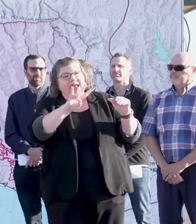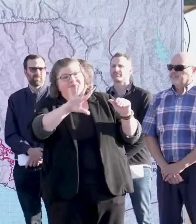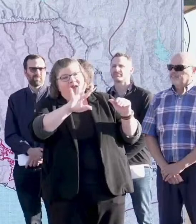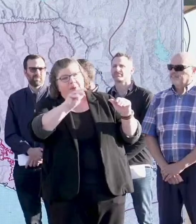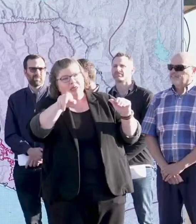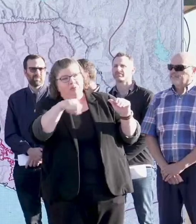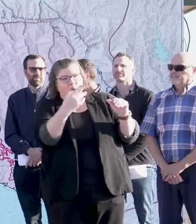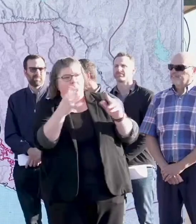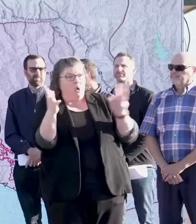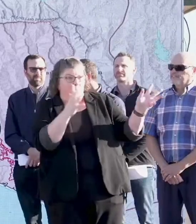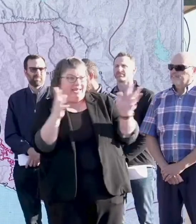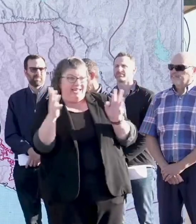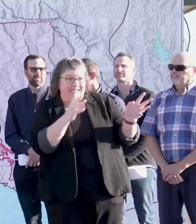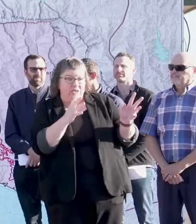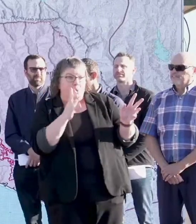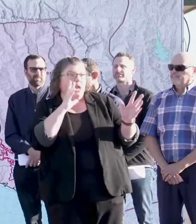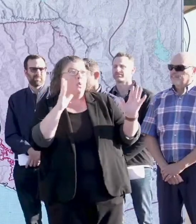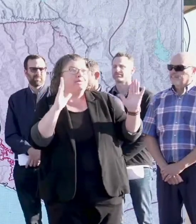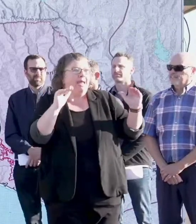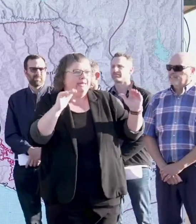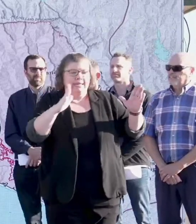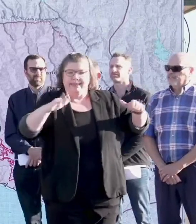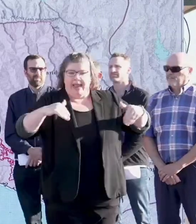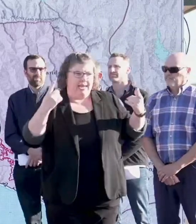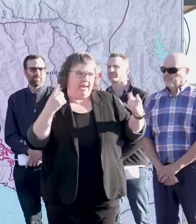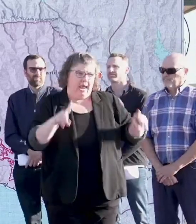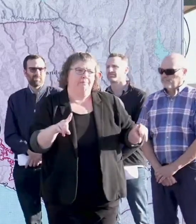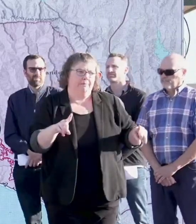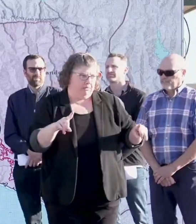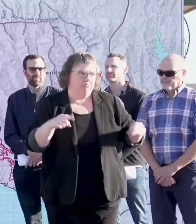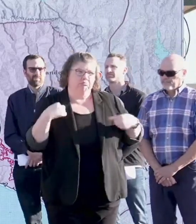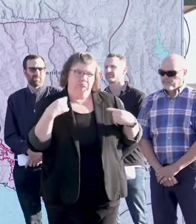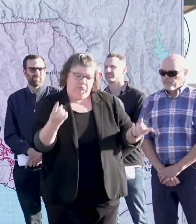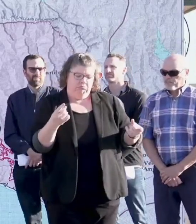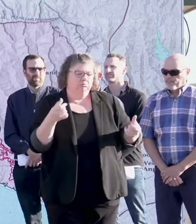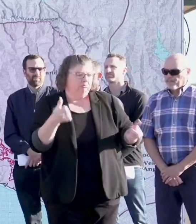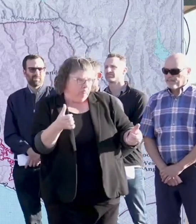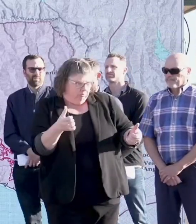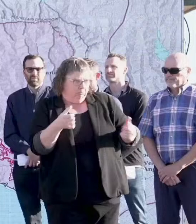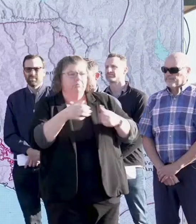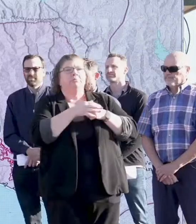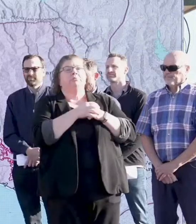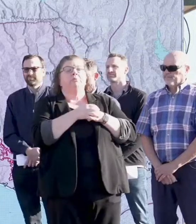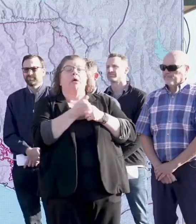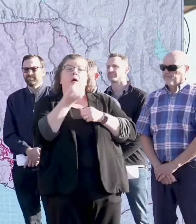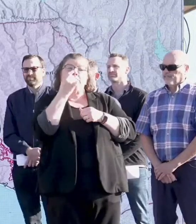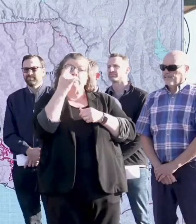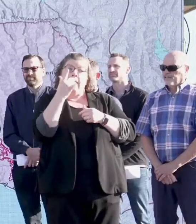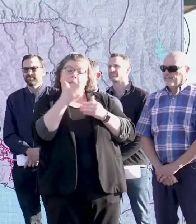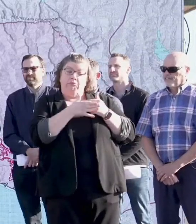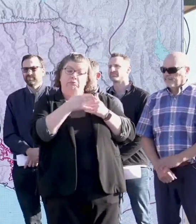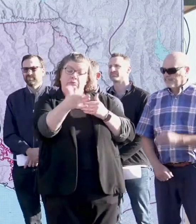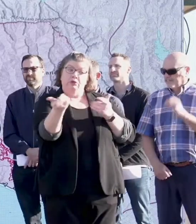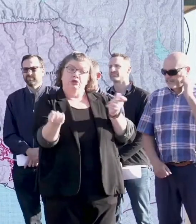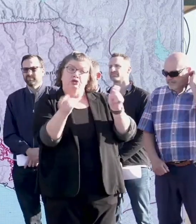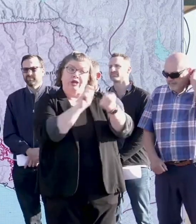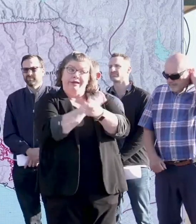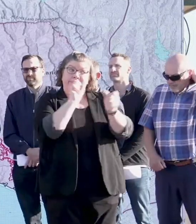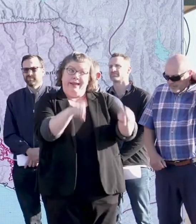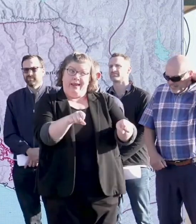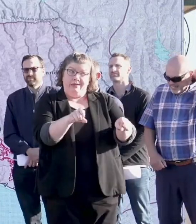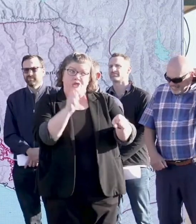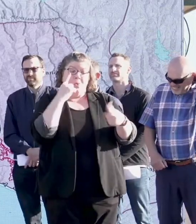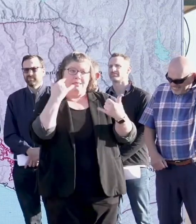75-mile-an-hour winds, but however, they have not materialized at this point. This may change, so that therefore we are still